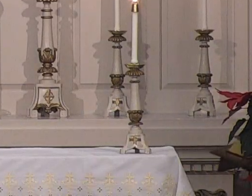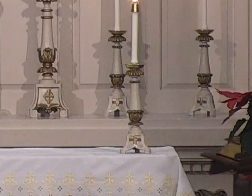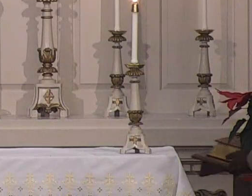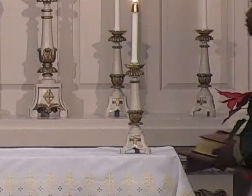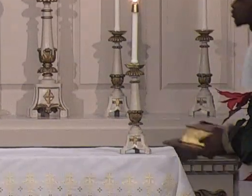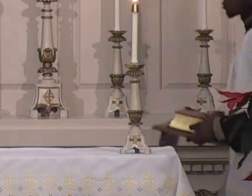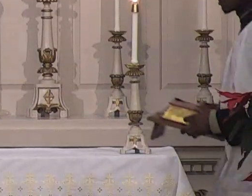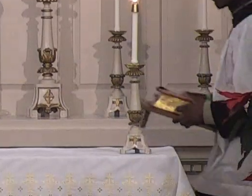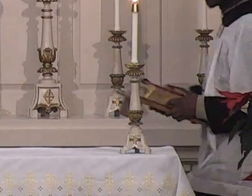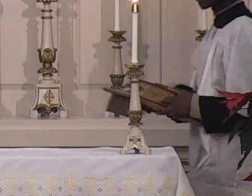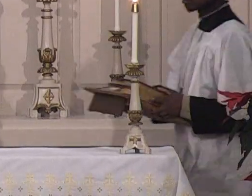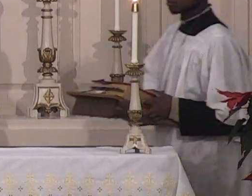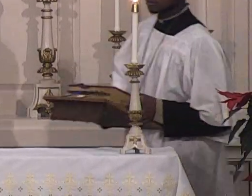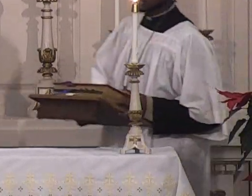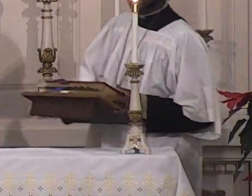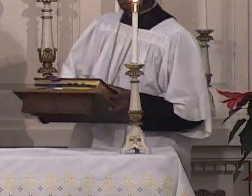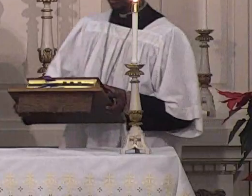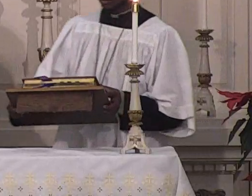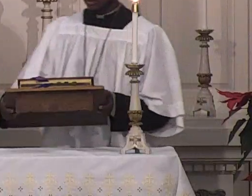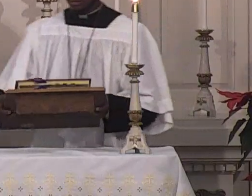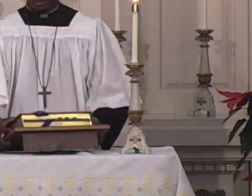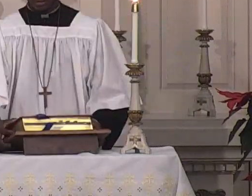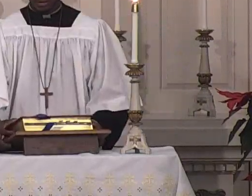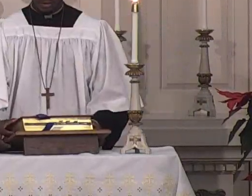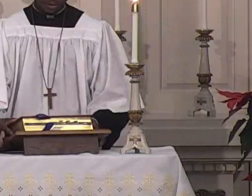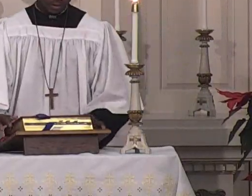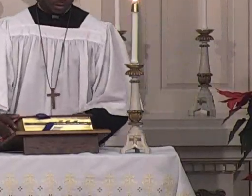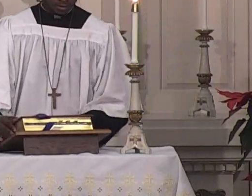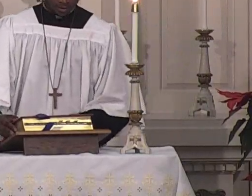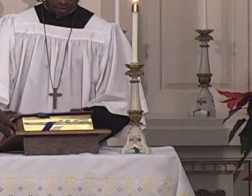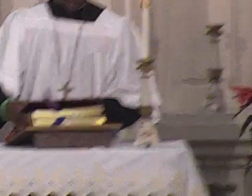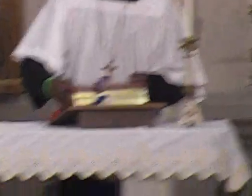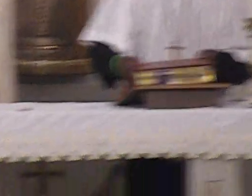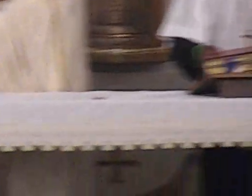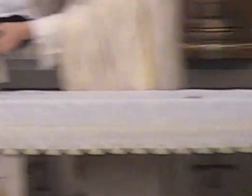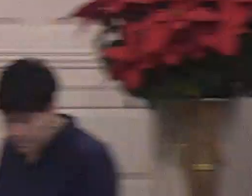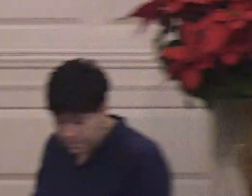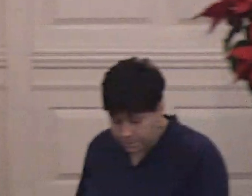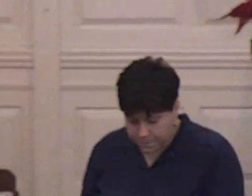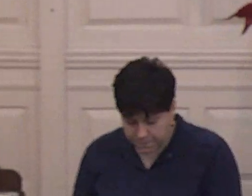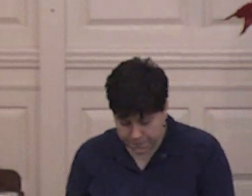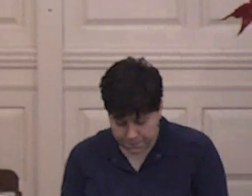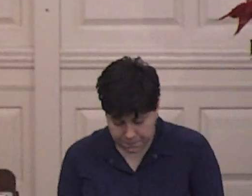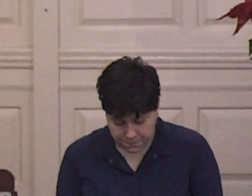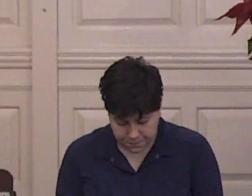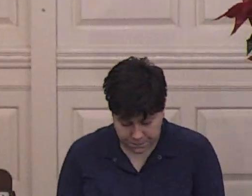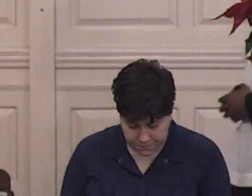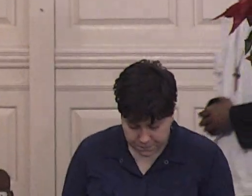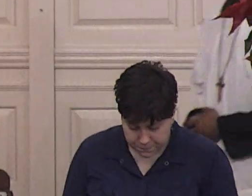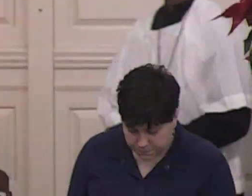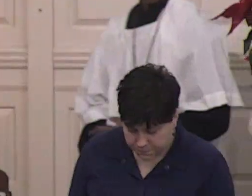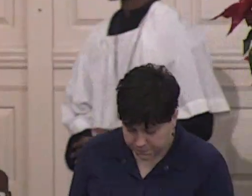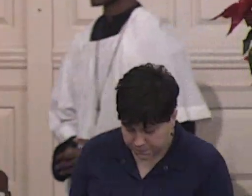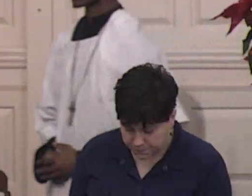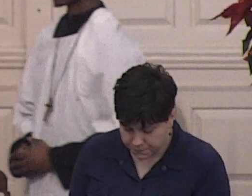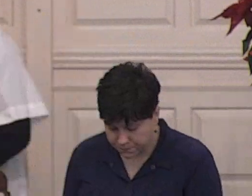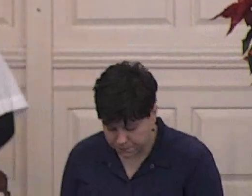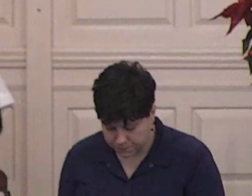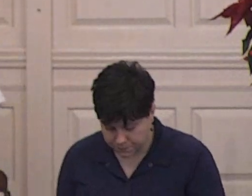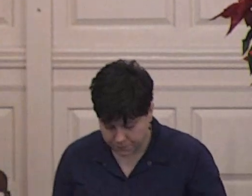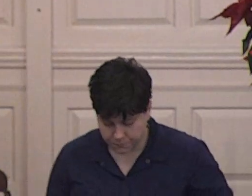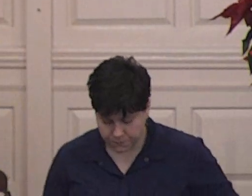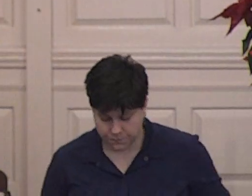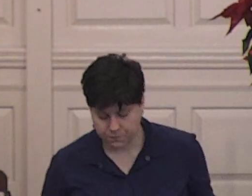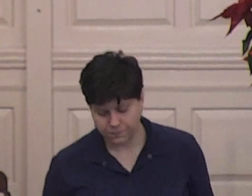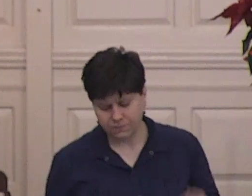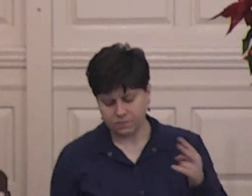Hark the herald angels sing, glory to the newborn